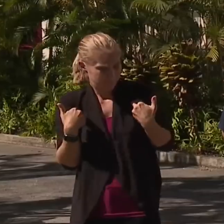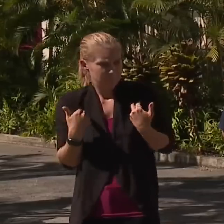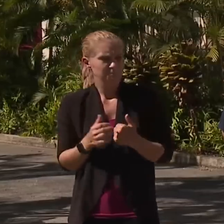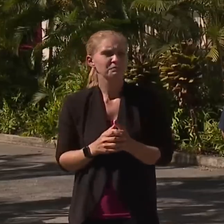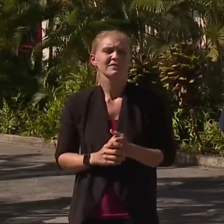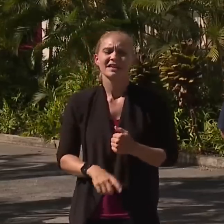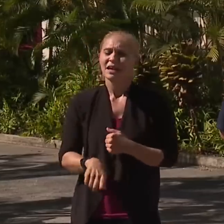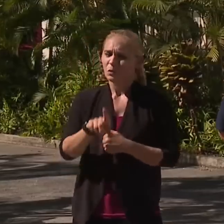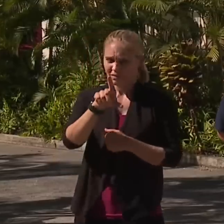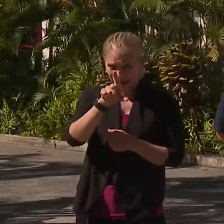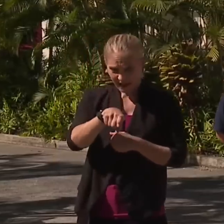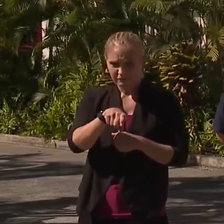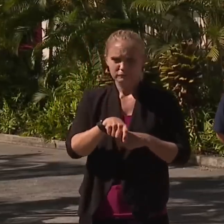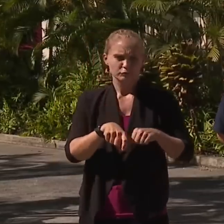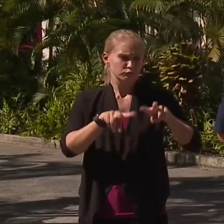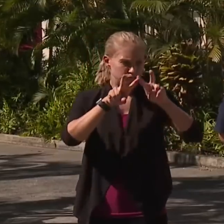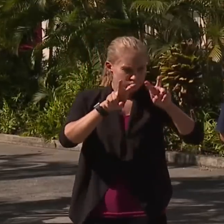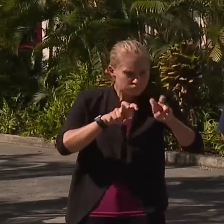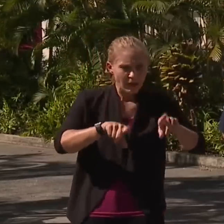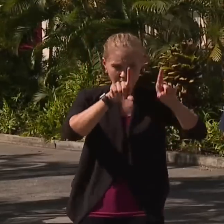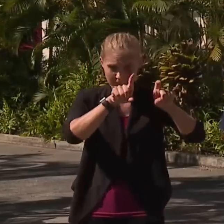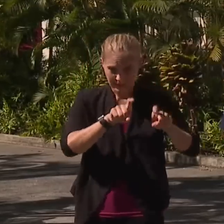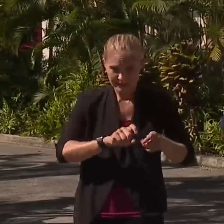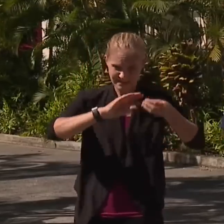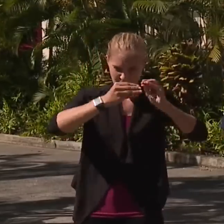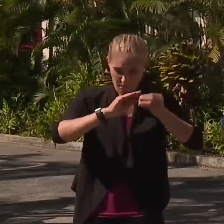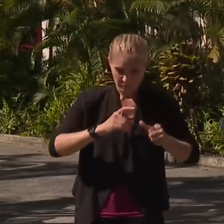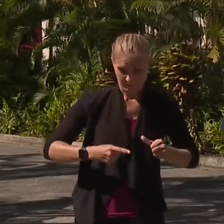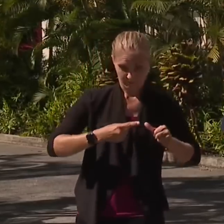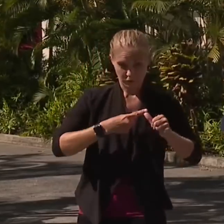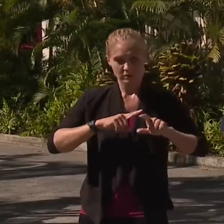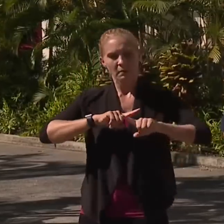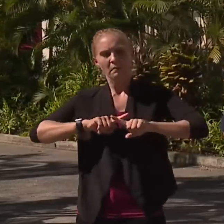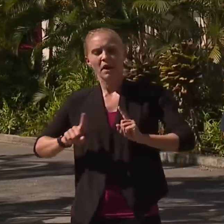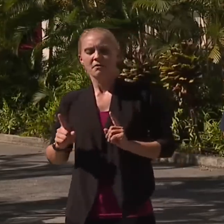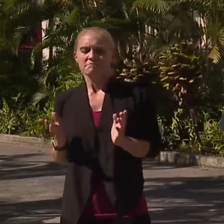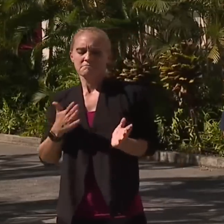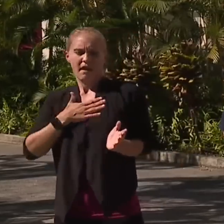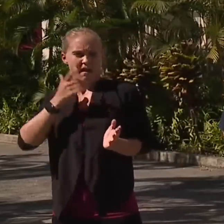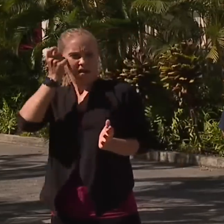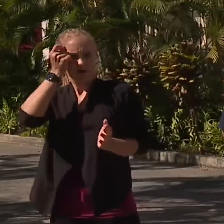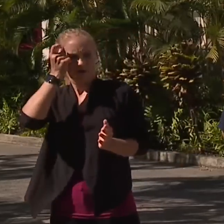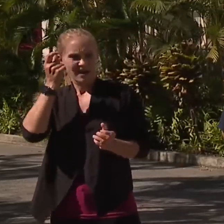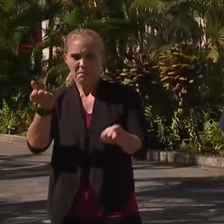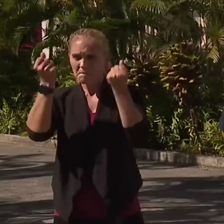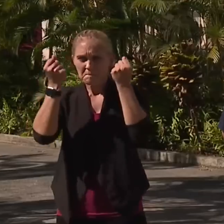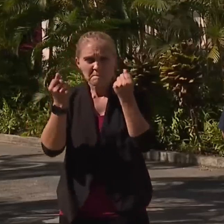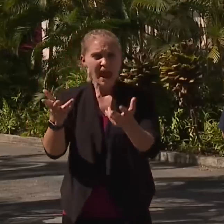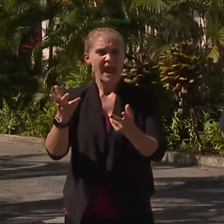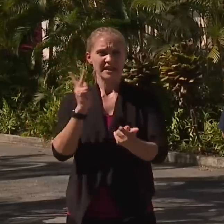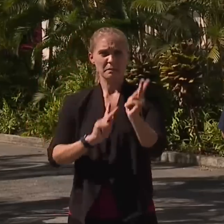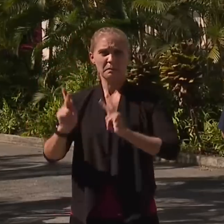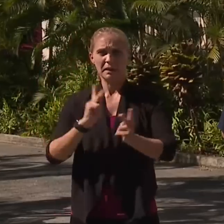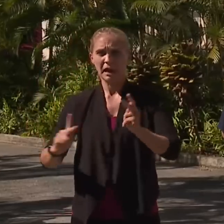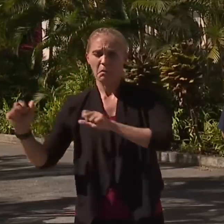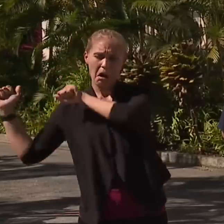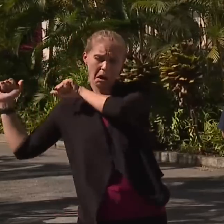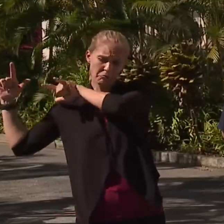needs to be tested. We need to start. Now, I think initially, there's not going to be a flood of visitors. That's why I think